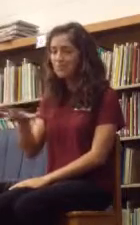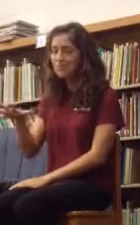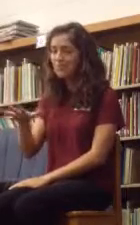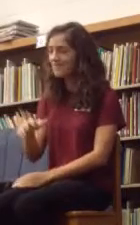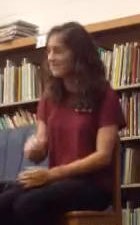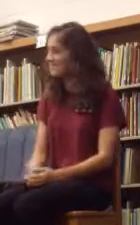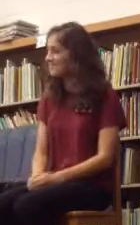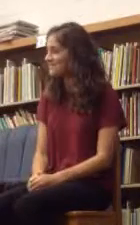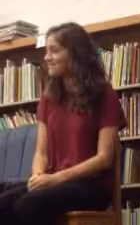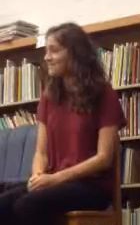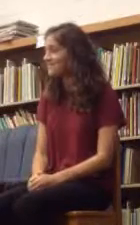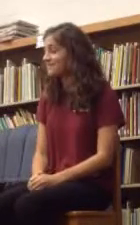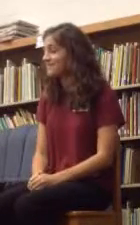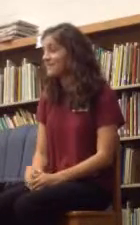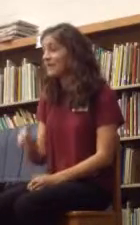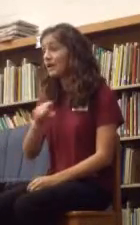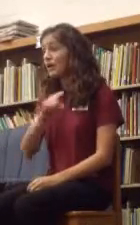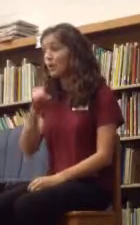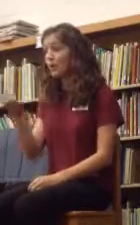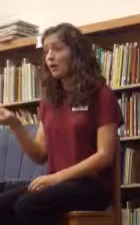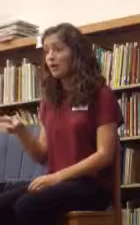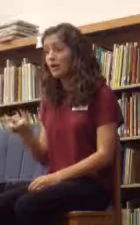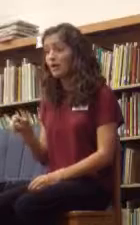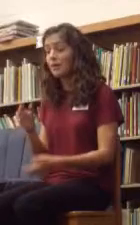Hey guys, we're going to pause.